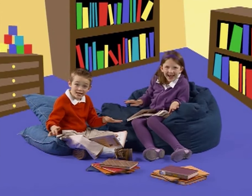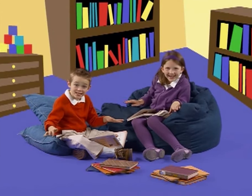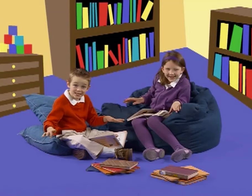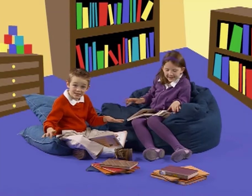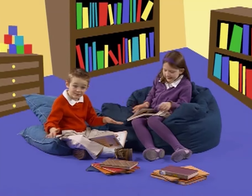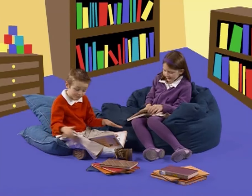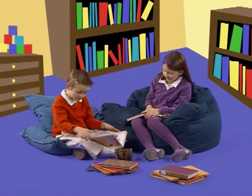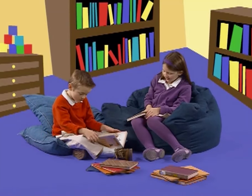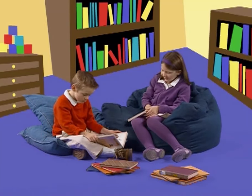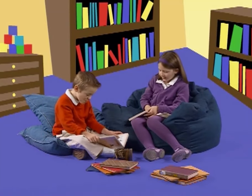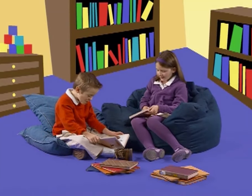Quiet.